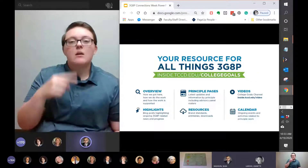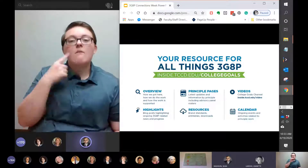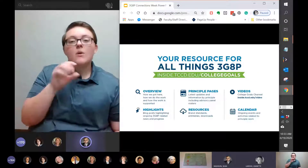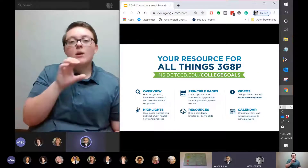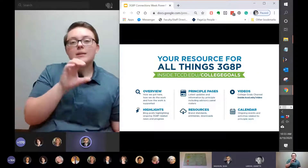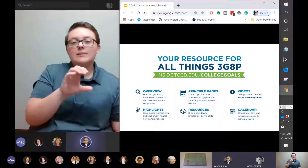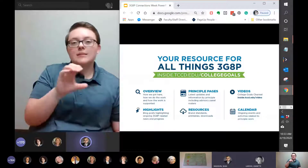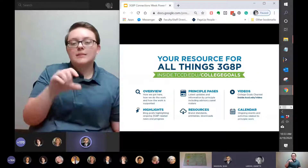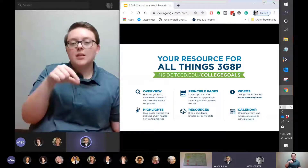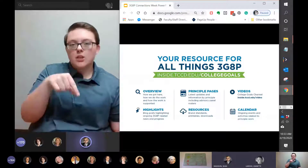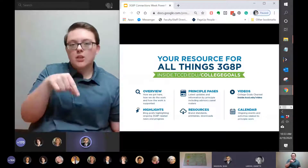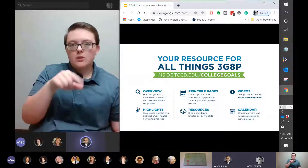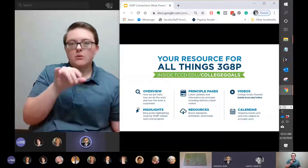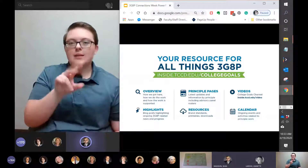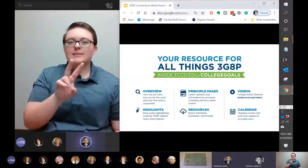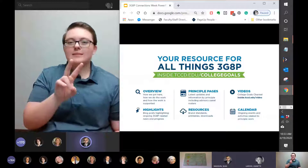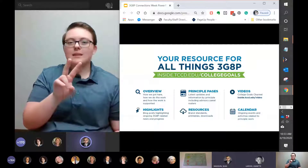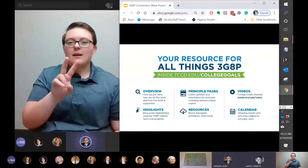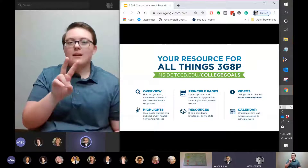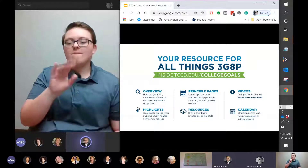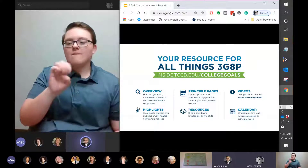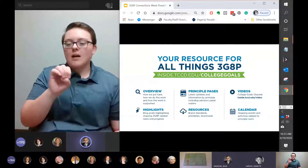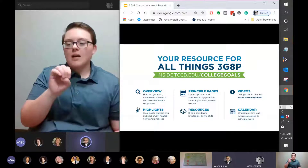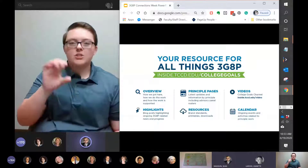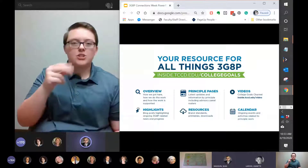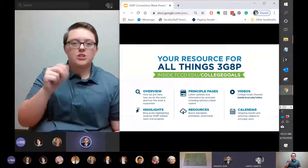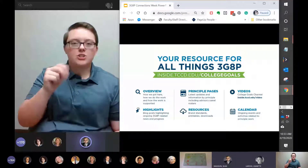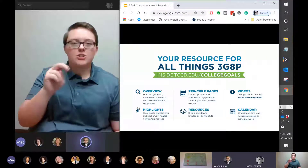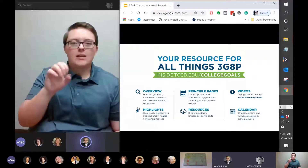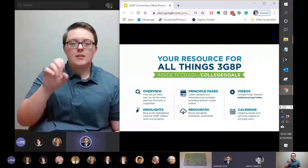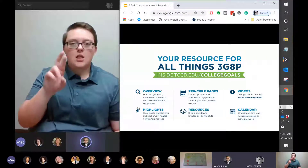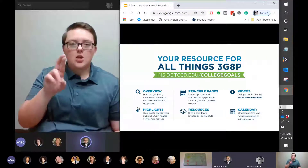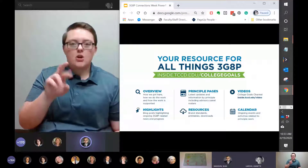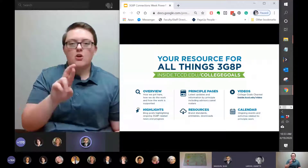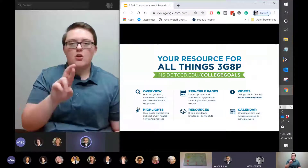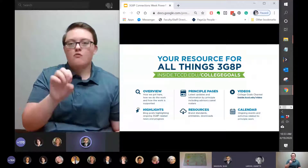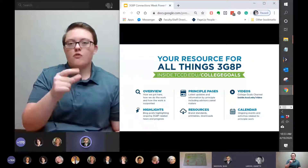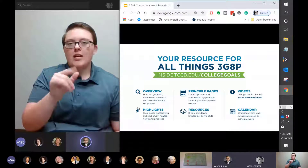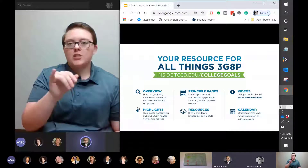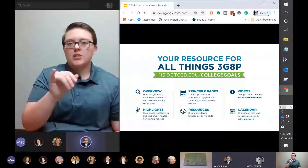Vice Chancellor Reginald Gates. The champion for